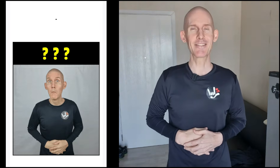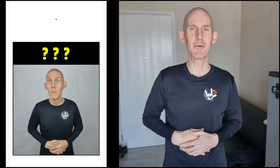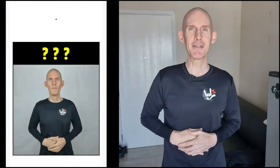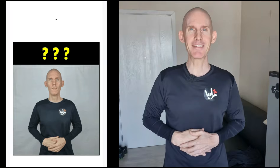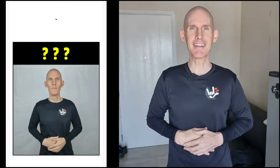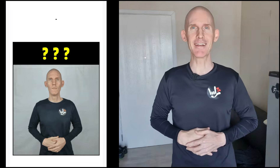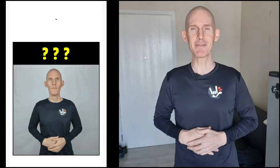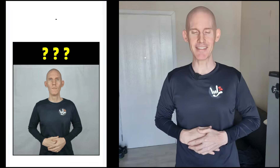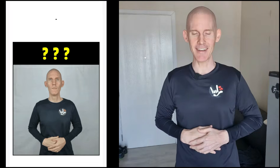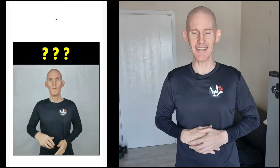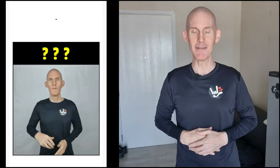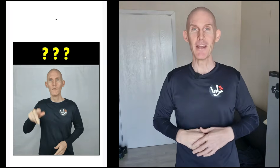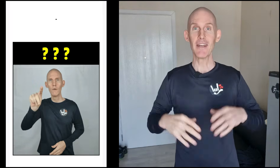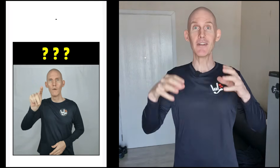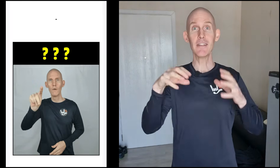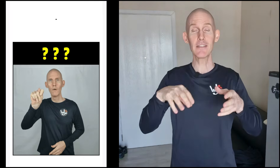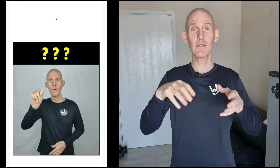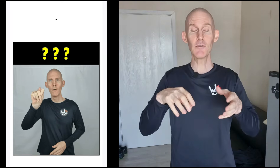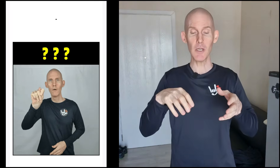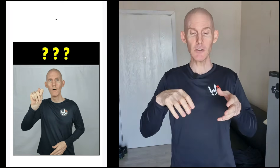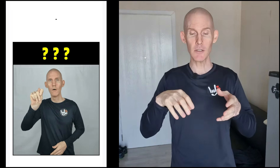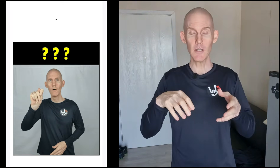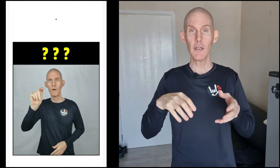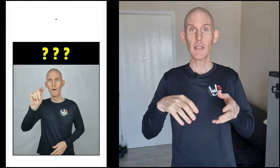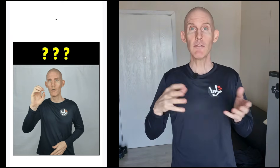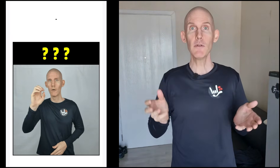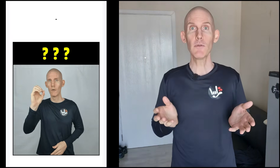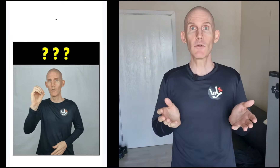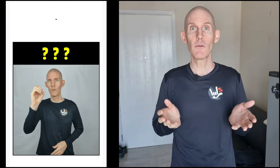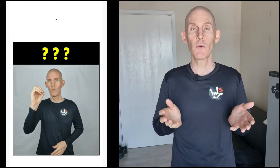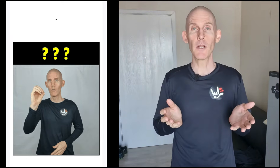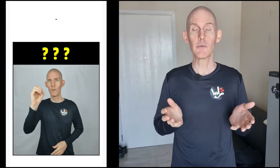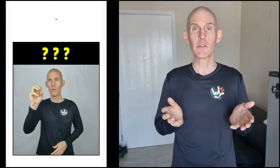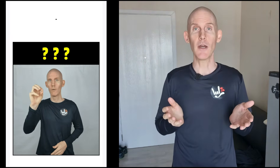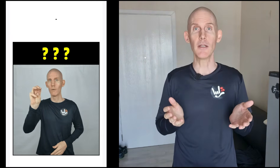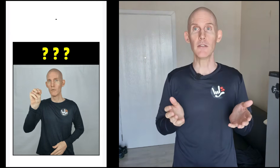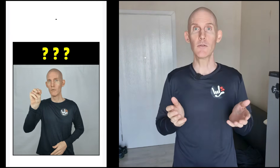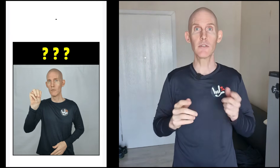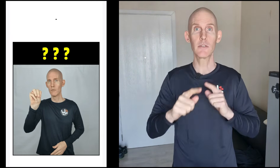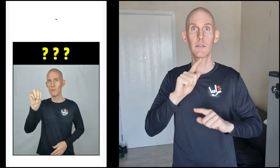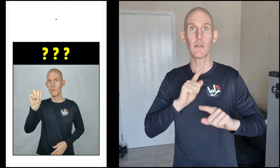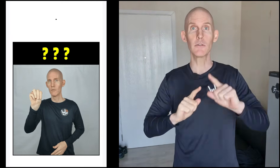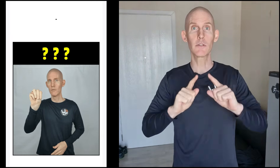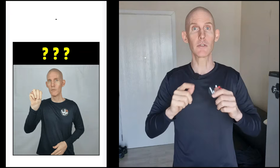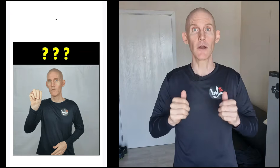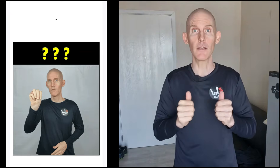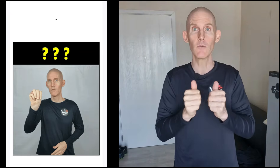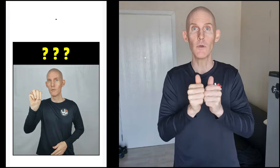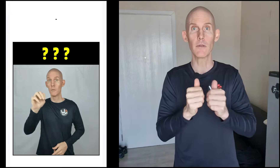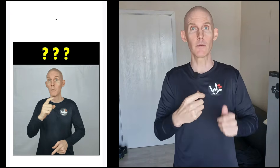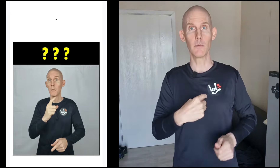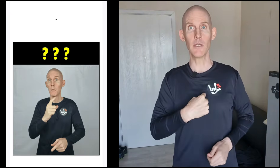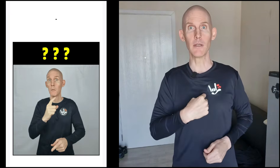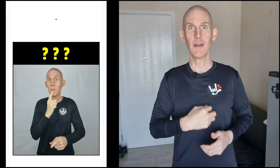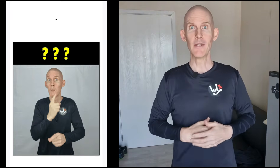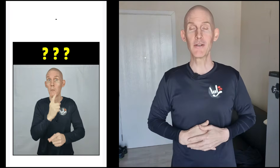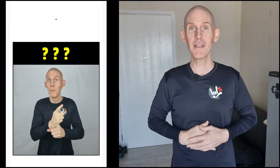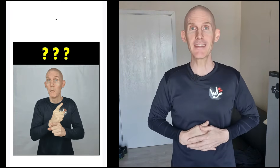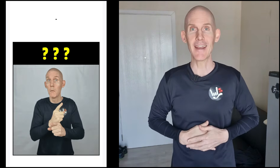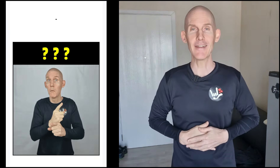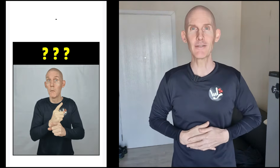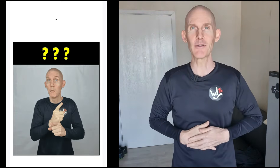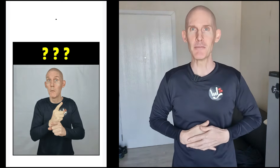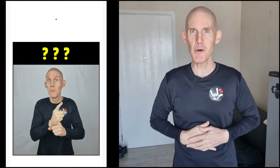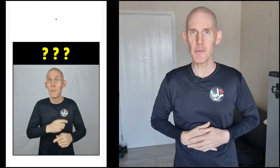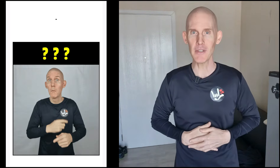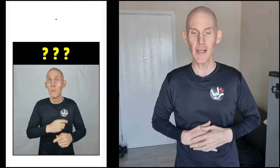All right, so what do you think I'm signing? Now, in this situation, even if you don't know what I'm signing, you can still sign with me. You're going to